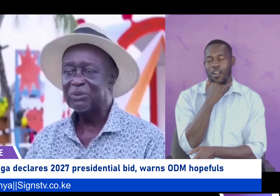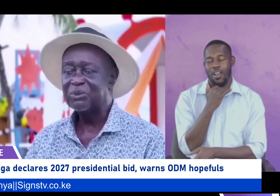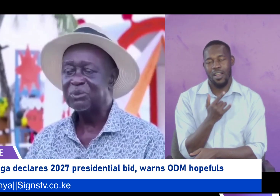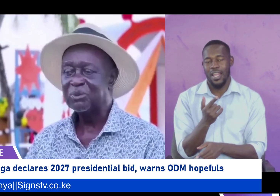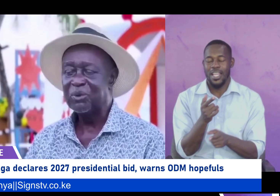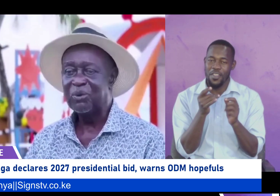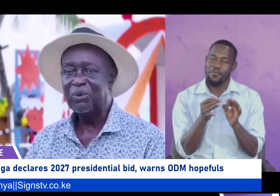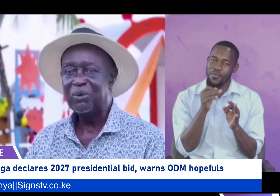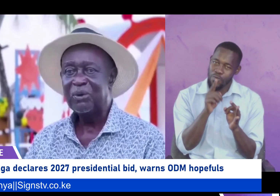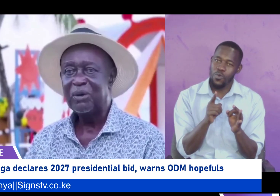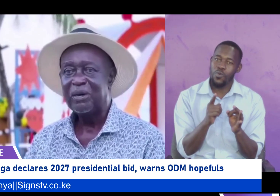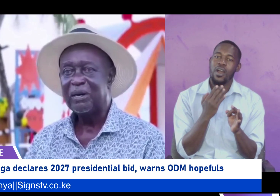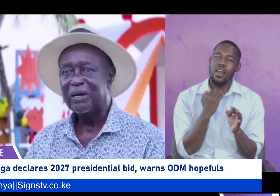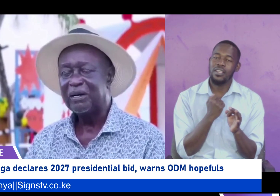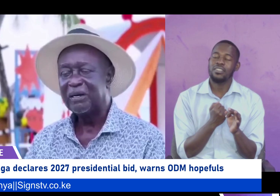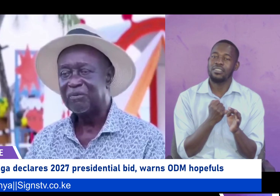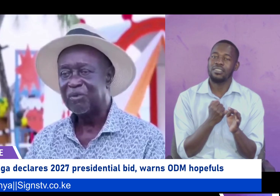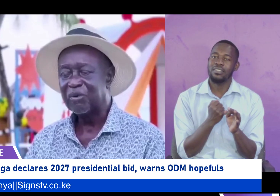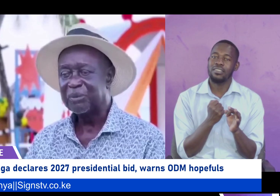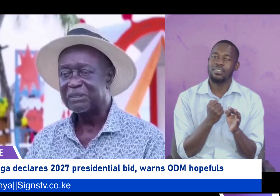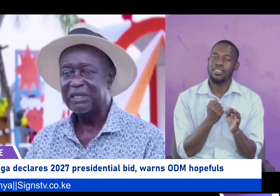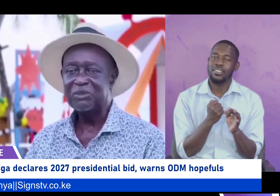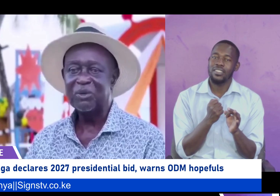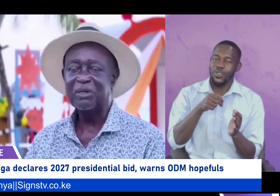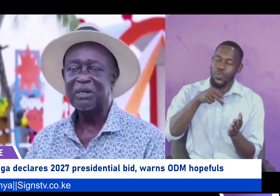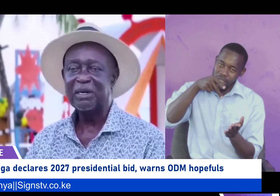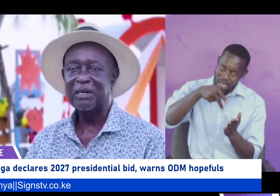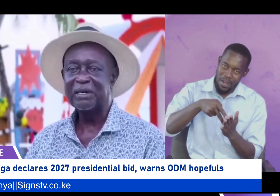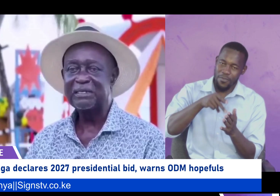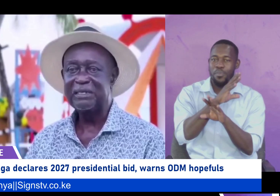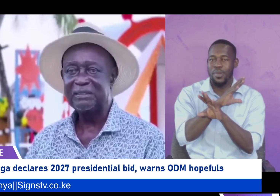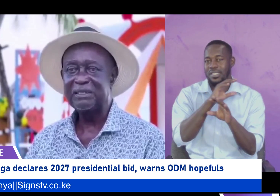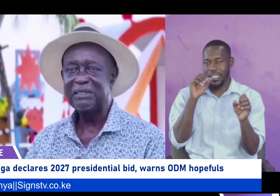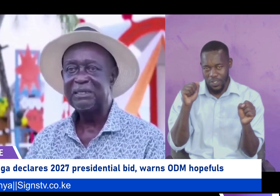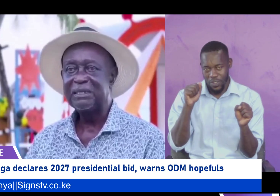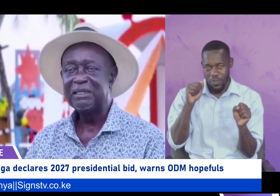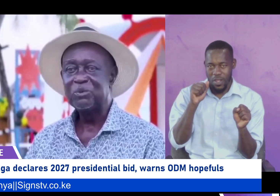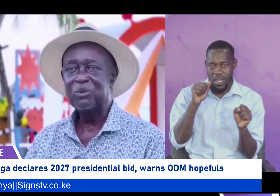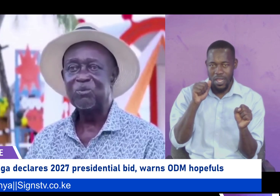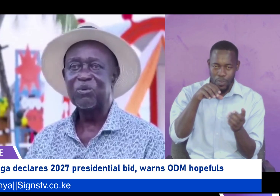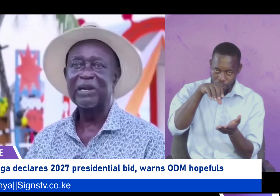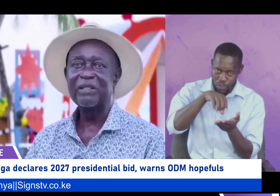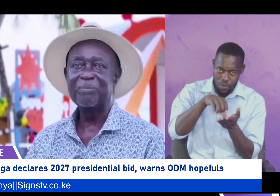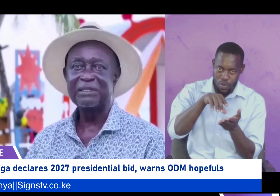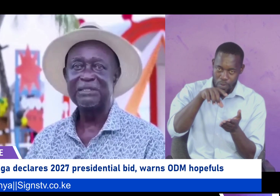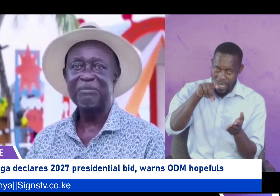to go for presidential candidacy, they should look for another party. But